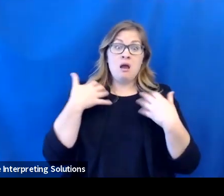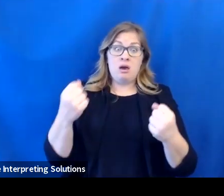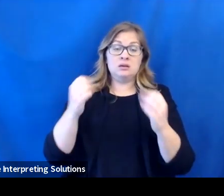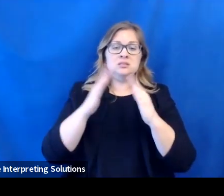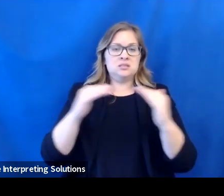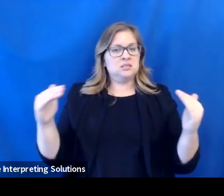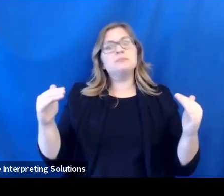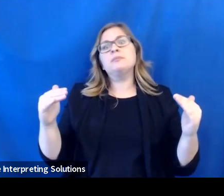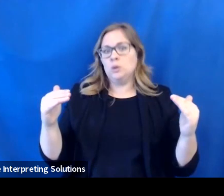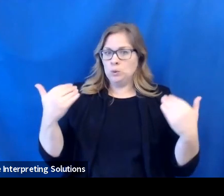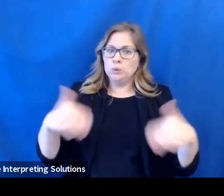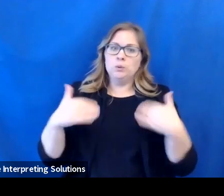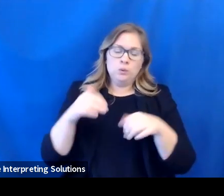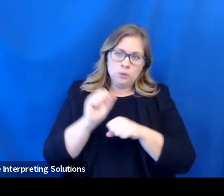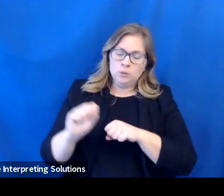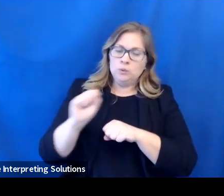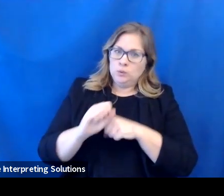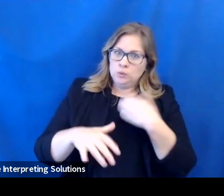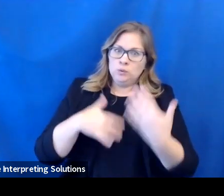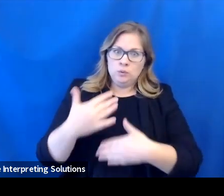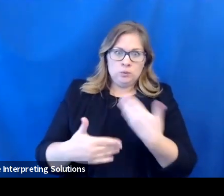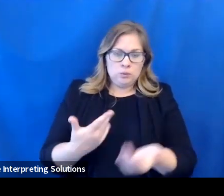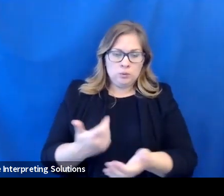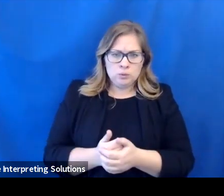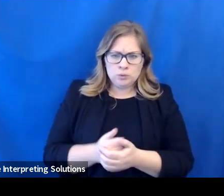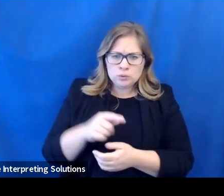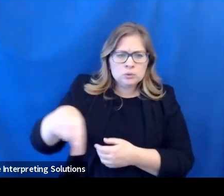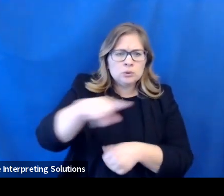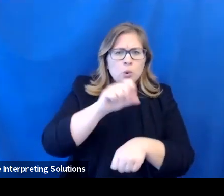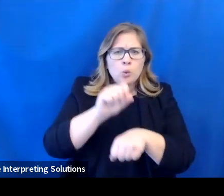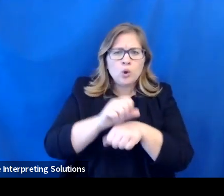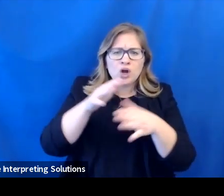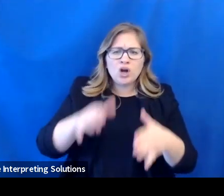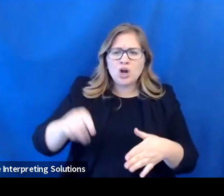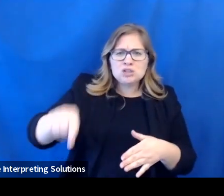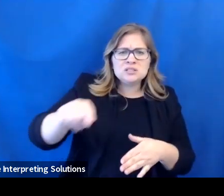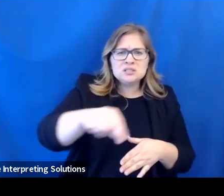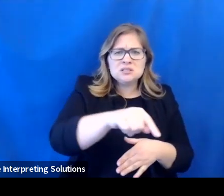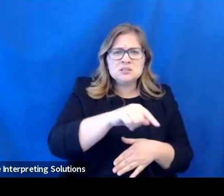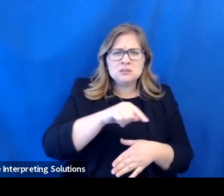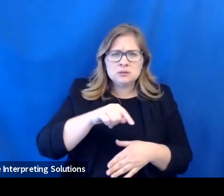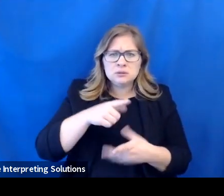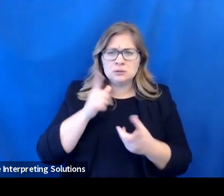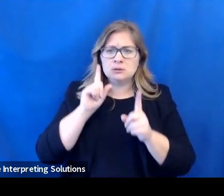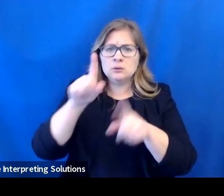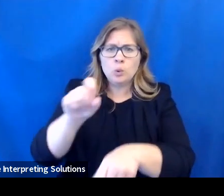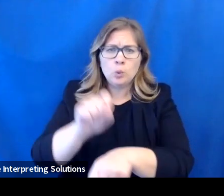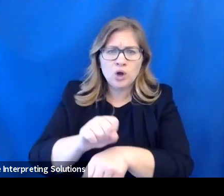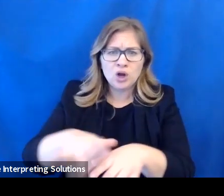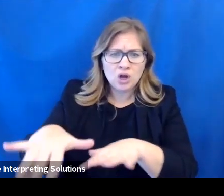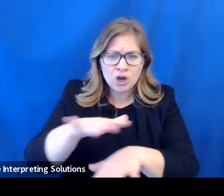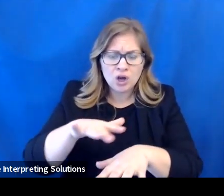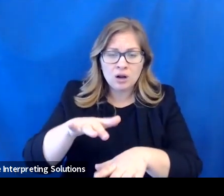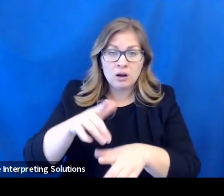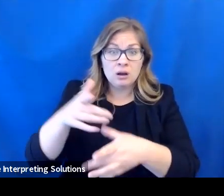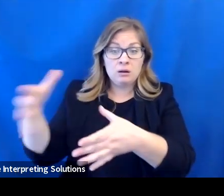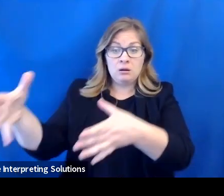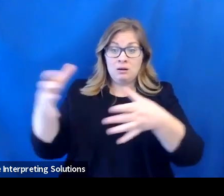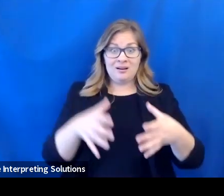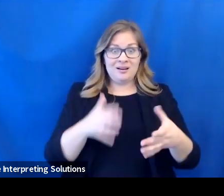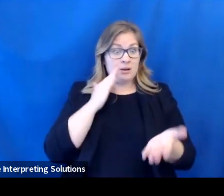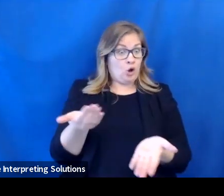parts of the system and give them the training that they need to fill in some of these roles. But we do believe that tapping